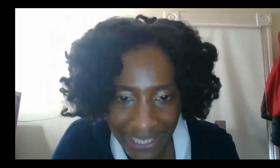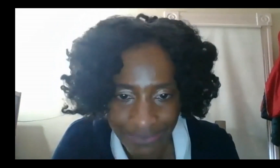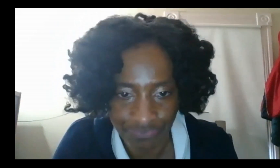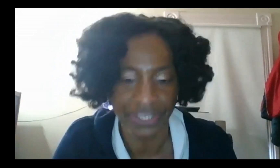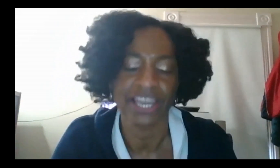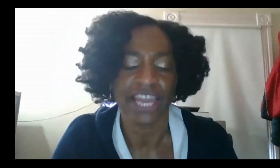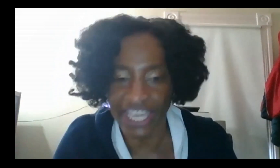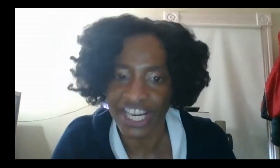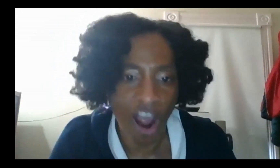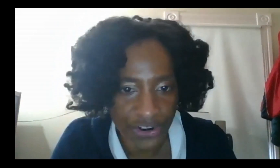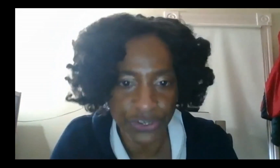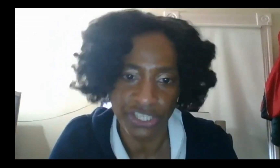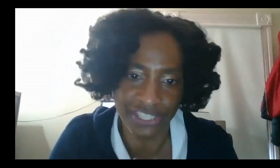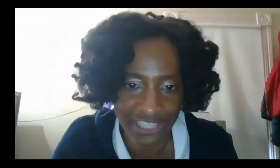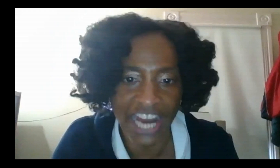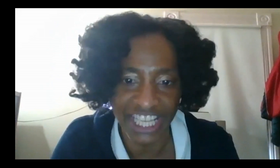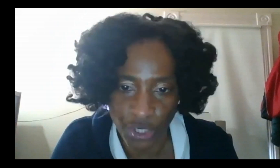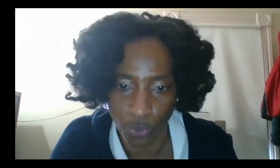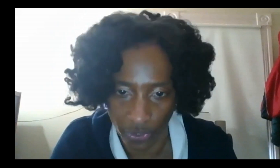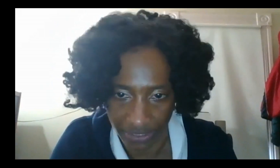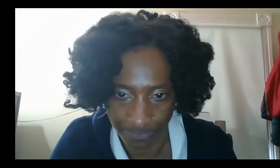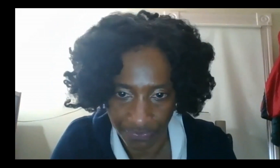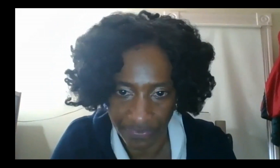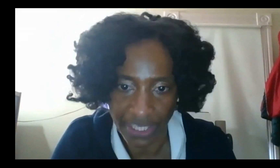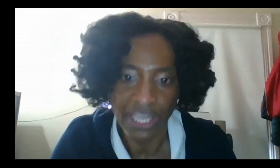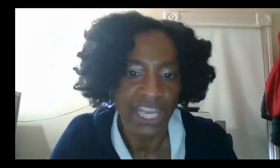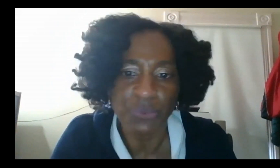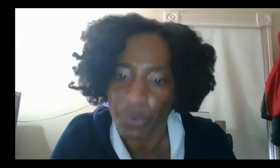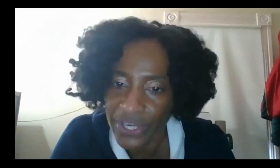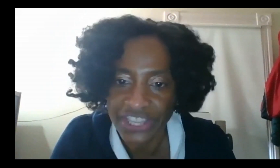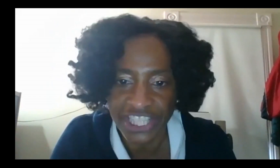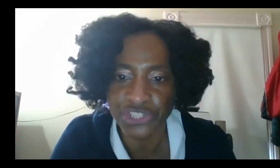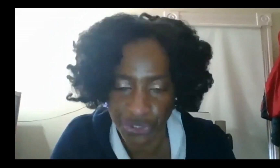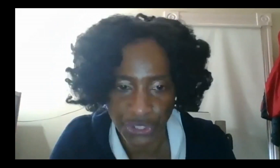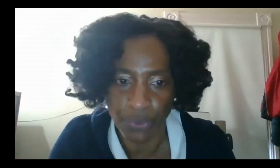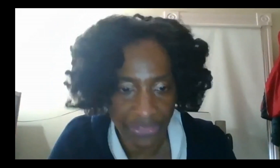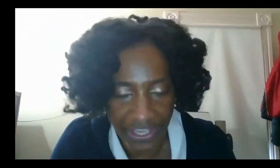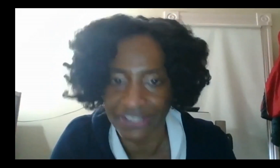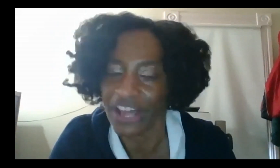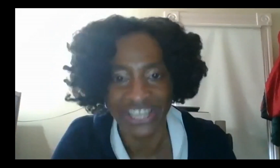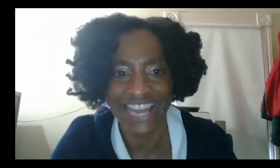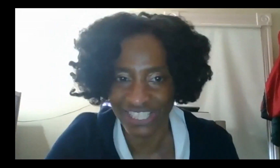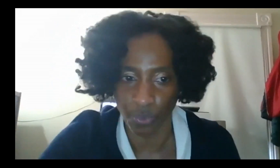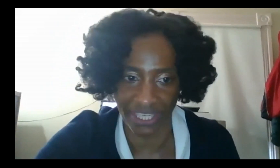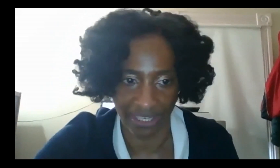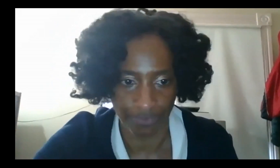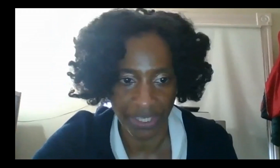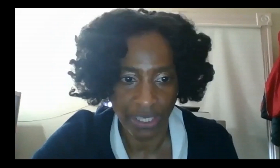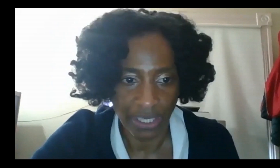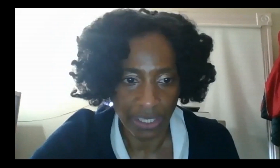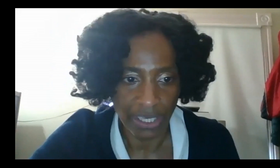membership pin and an honor society cord. And we will get this to you within the next